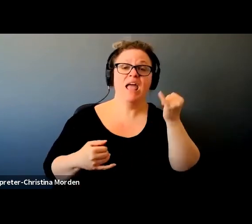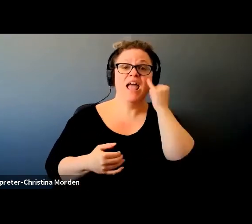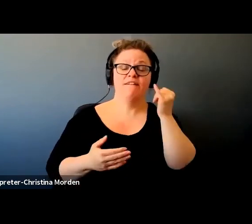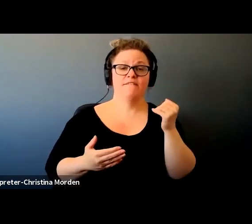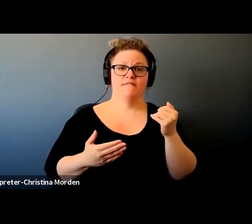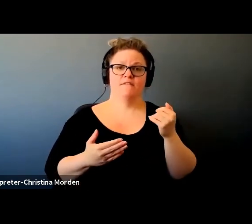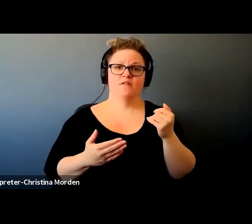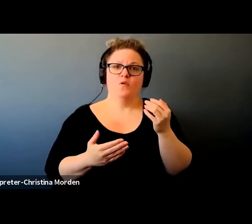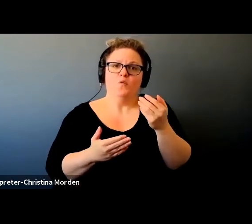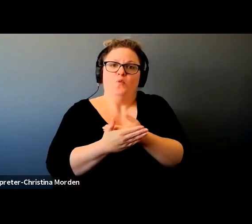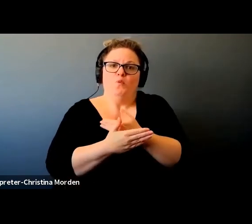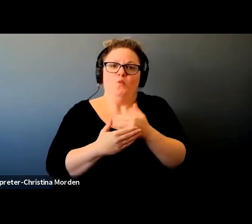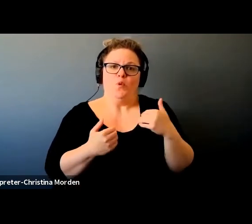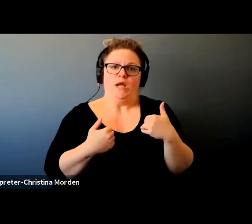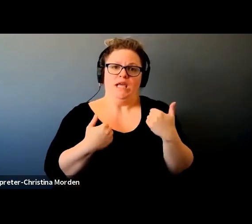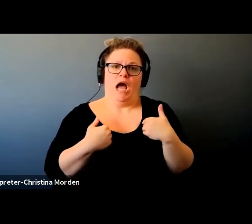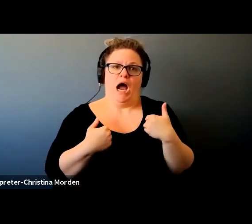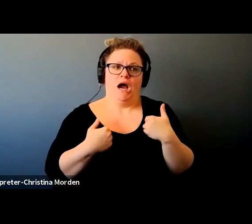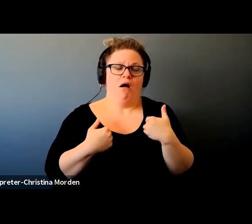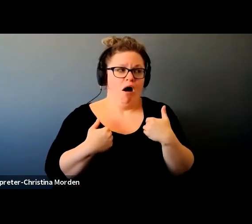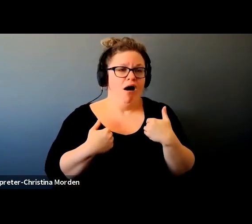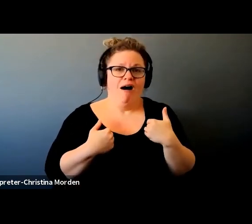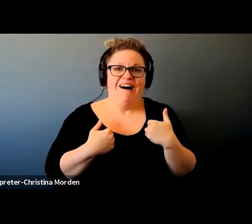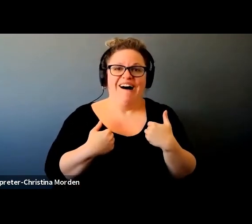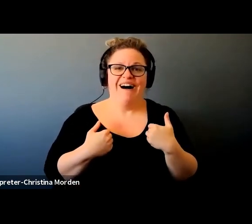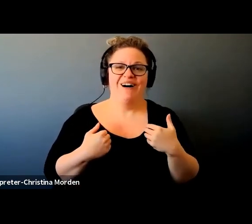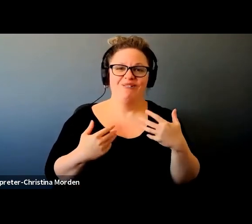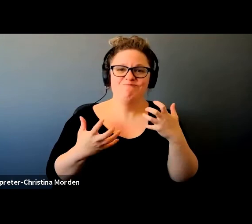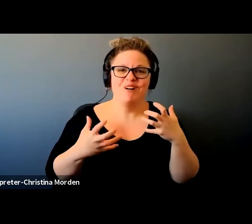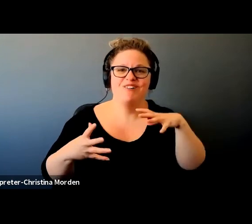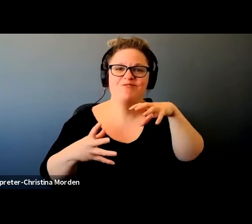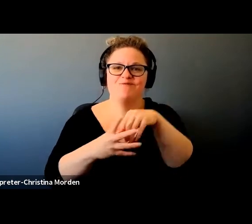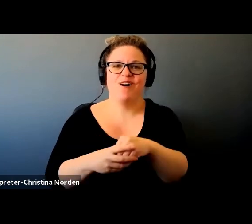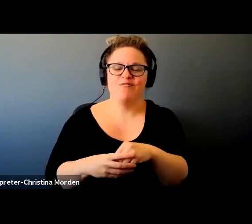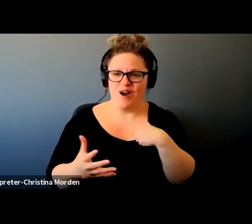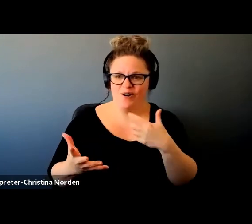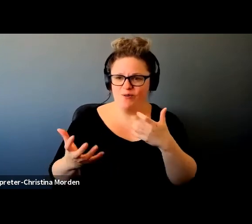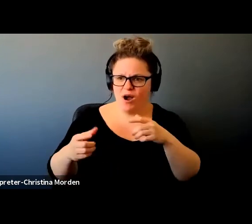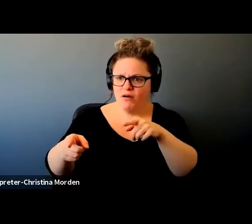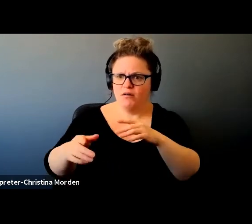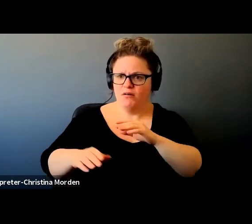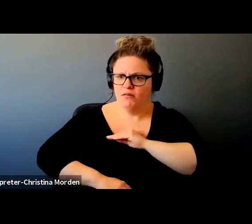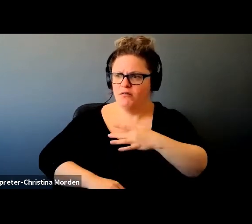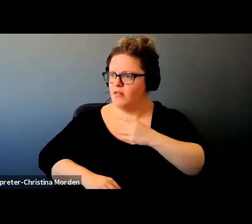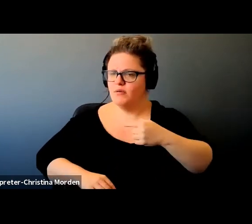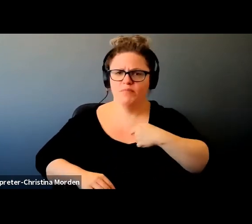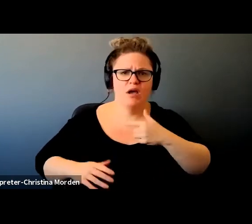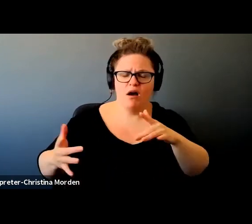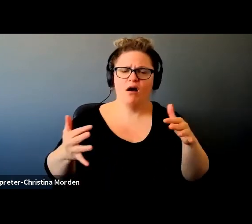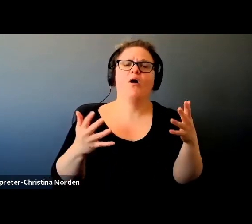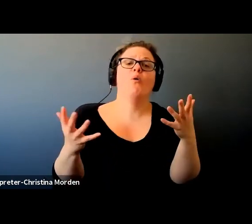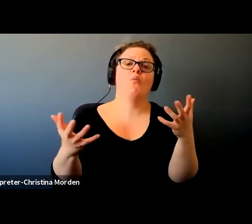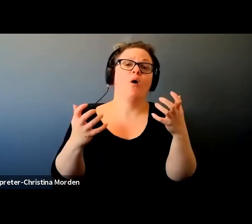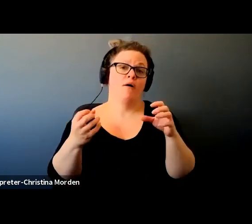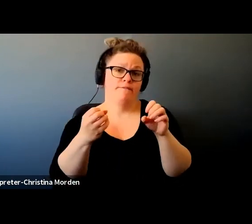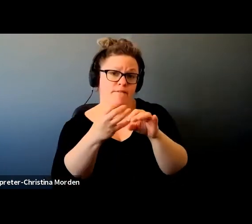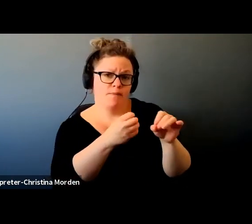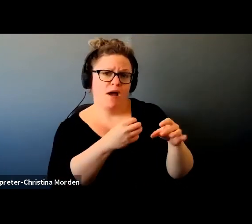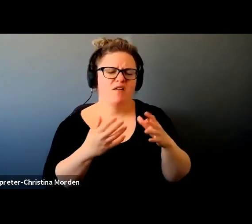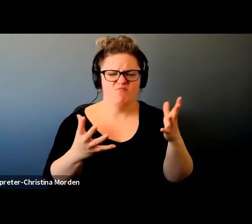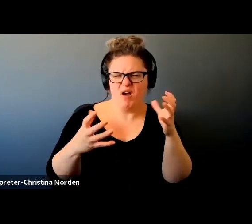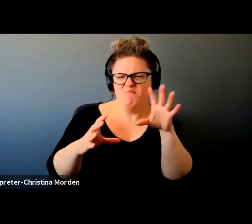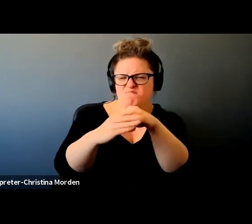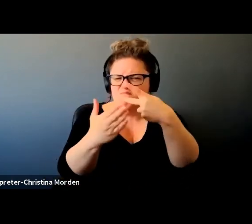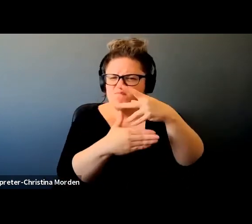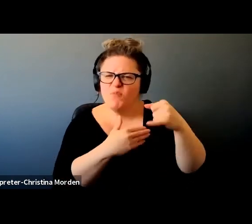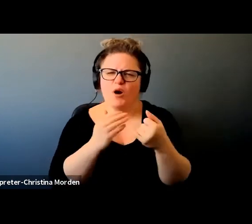to please and eager to build resumes and eager for feedback, especially from more established